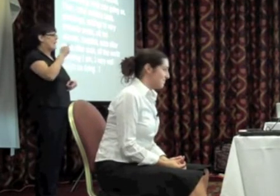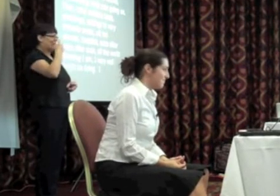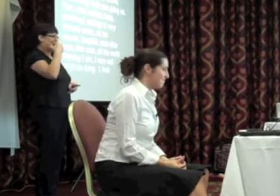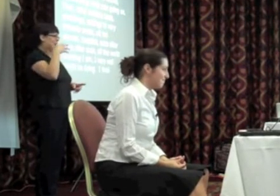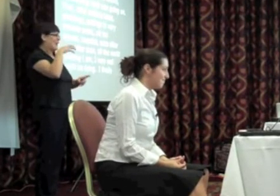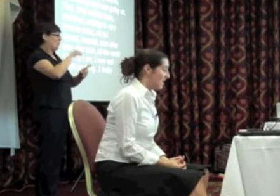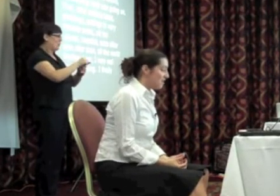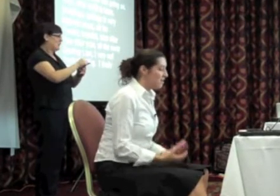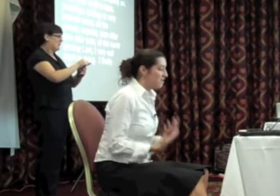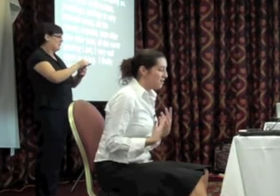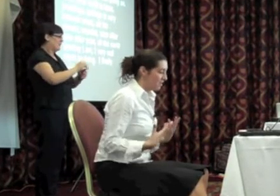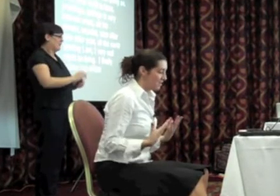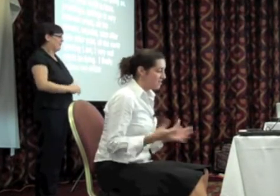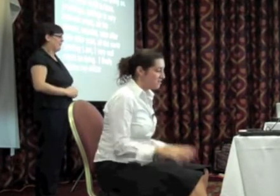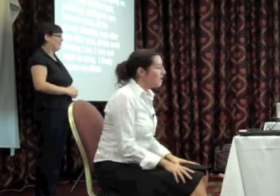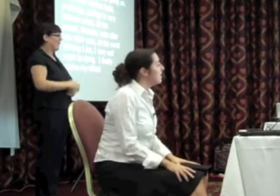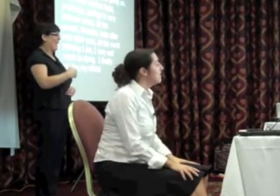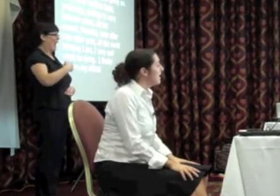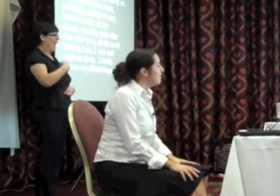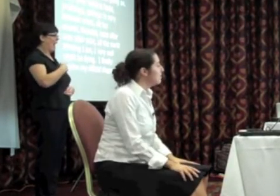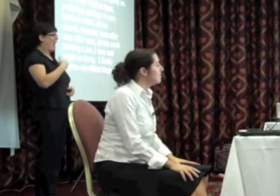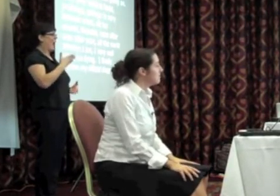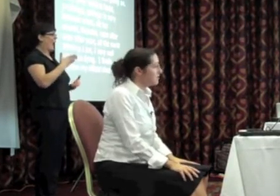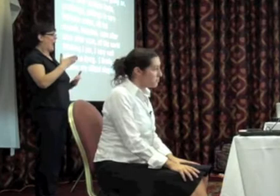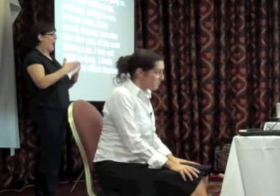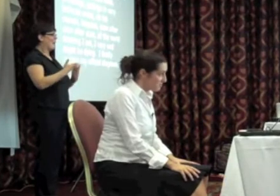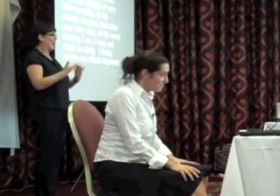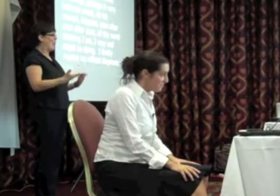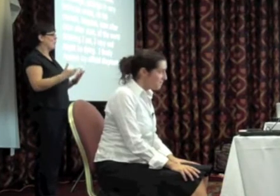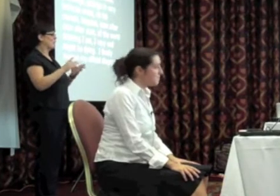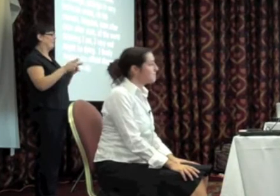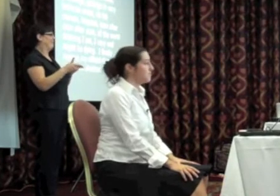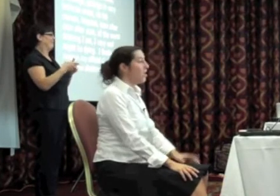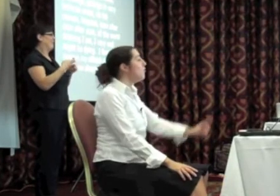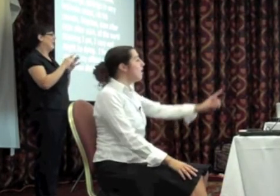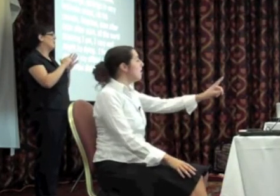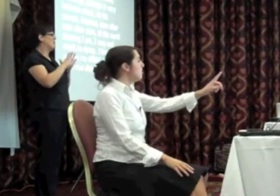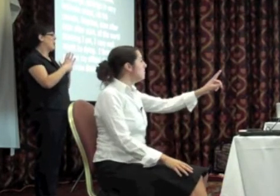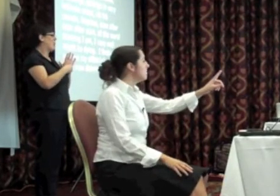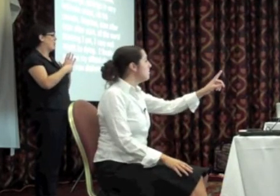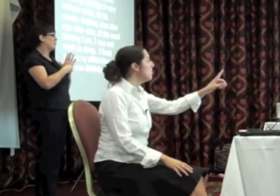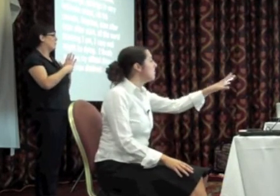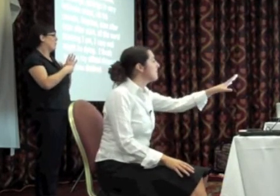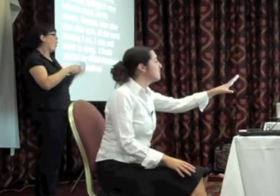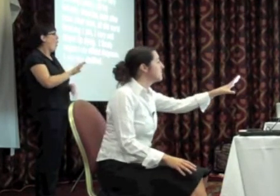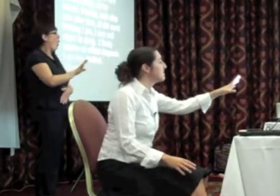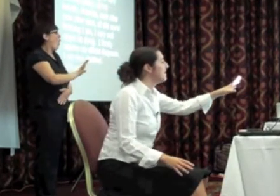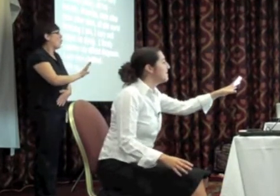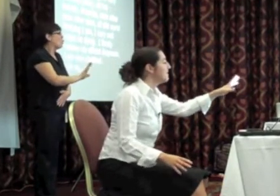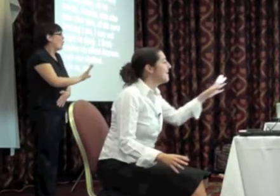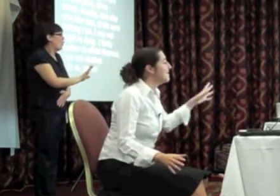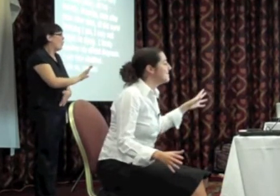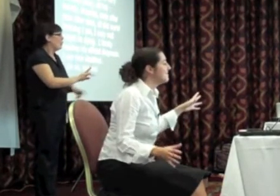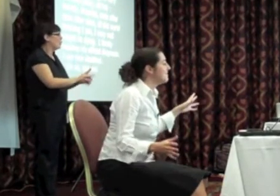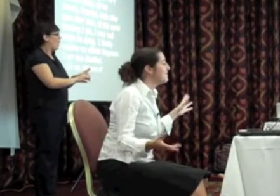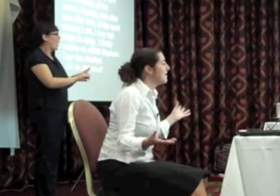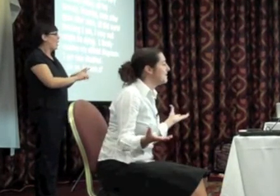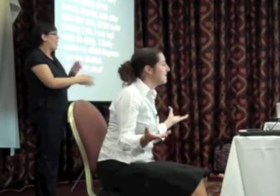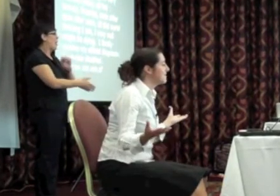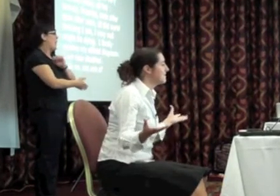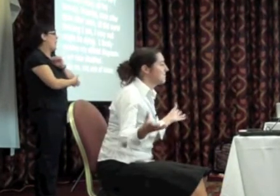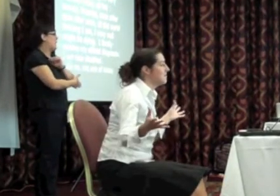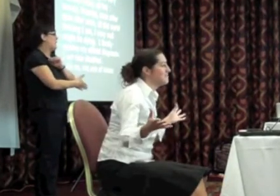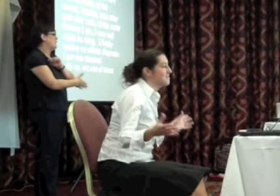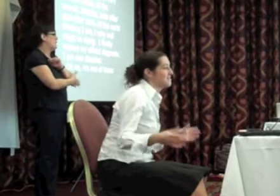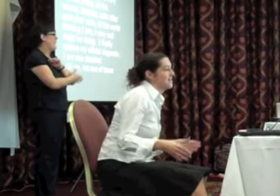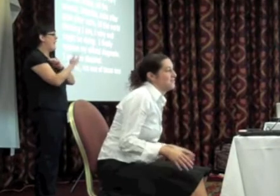diagnosis. I am now disabled. Oh no, not one of those lazy,